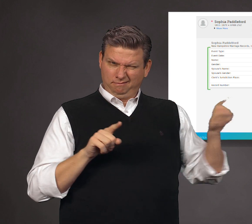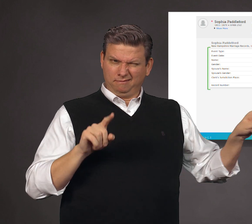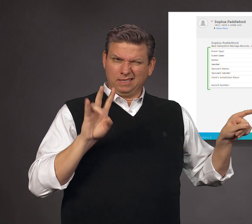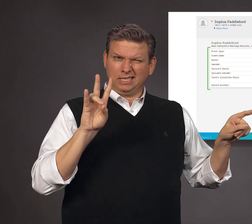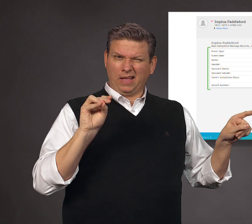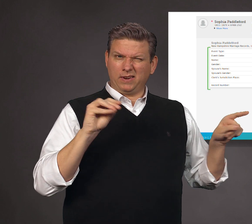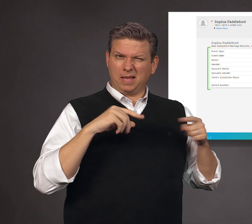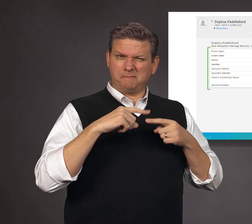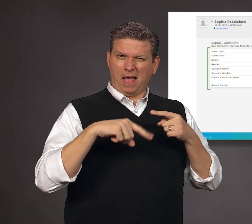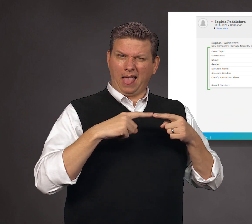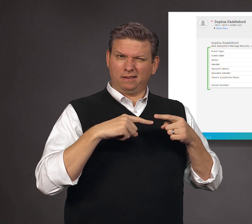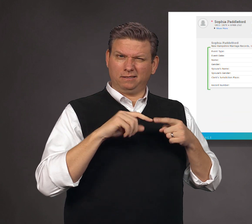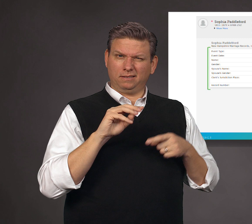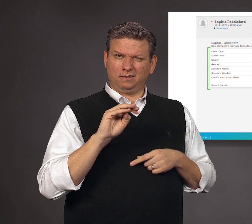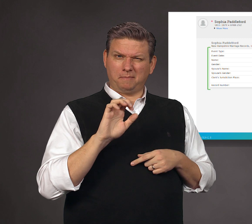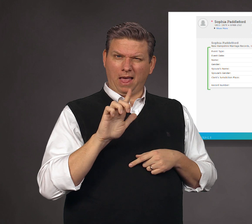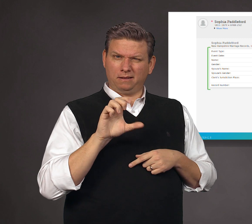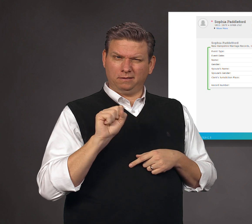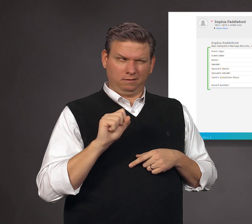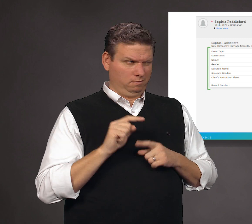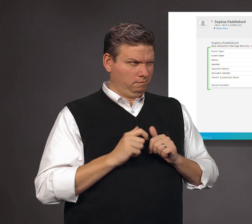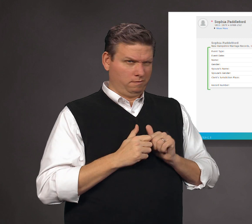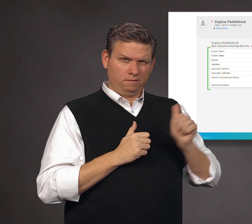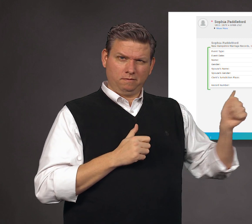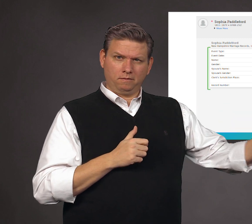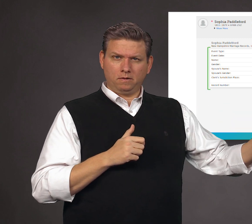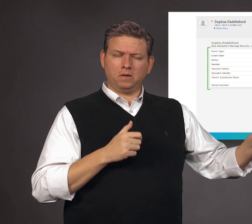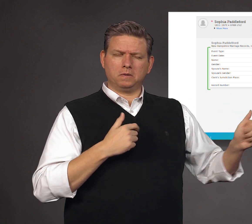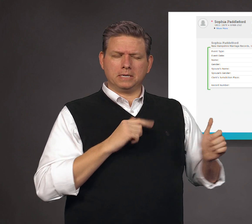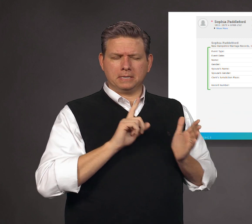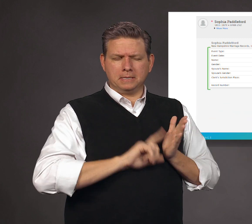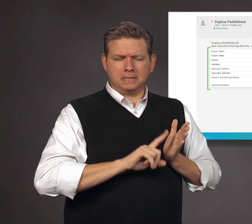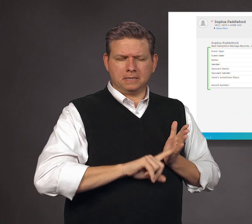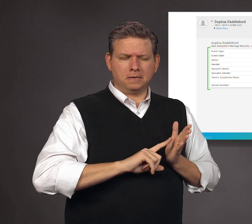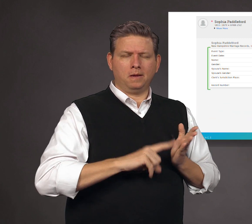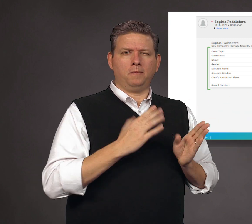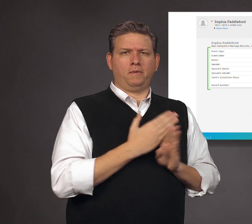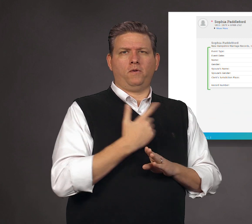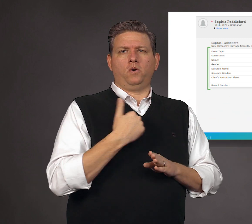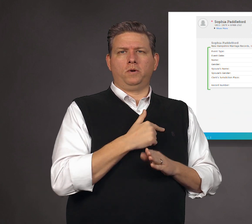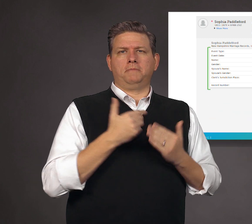can view the original document to get further clues before making a decision.